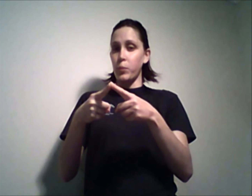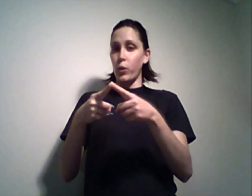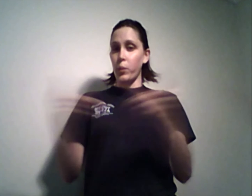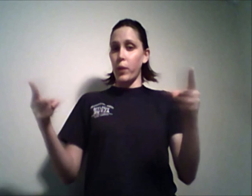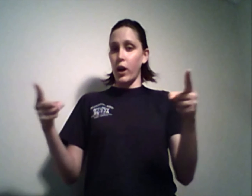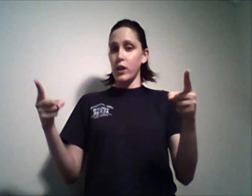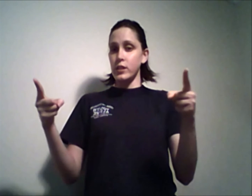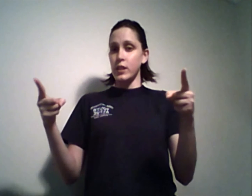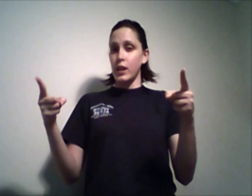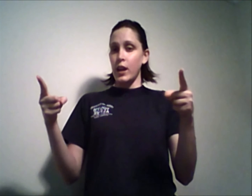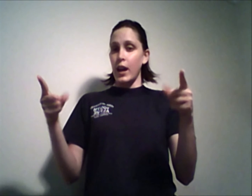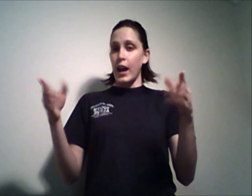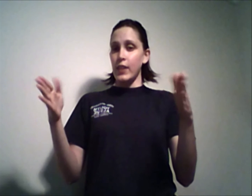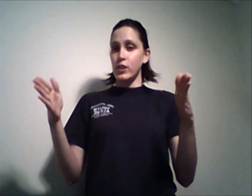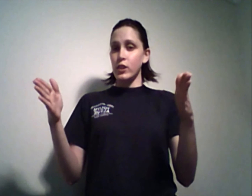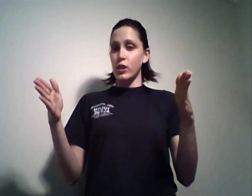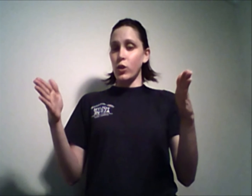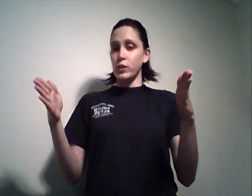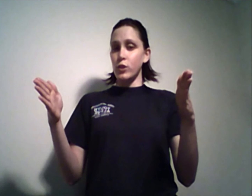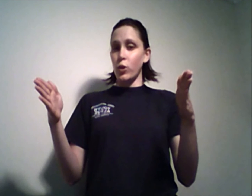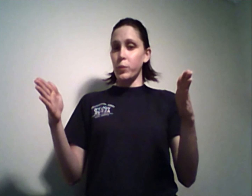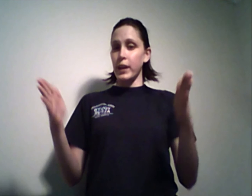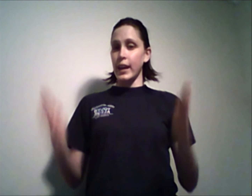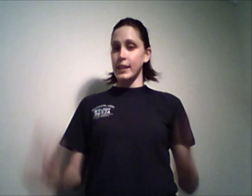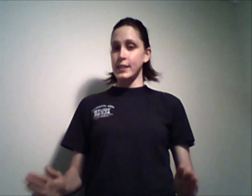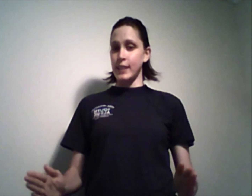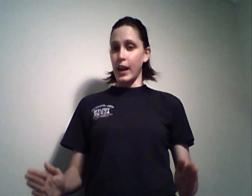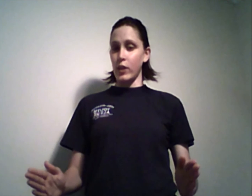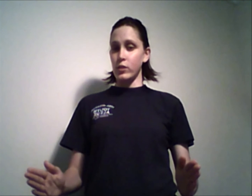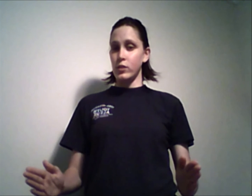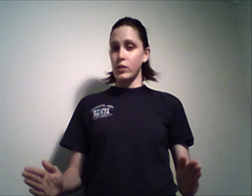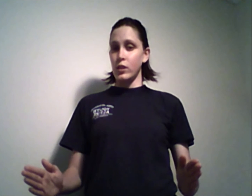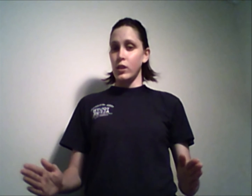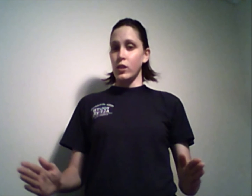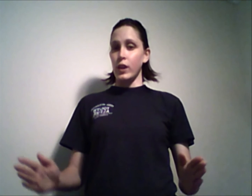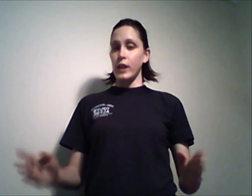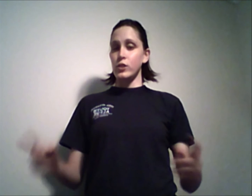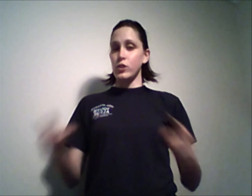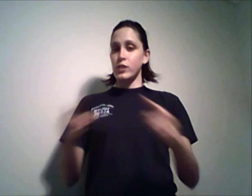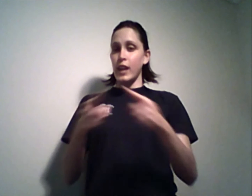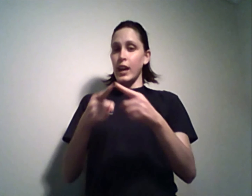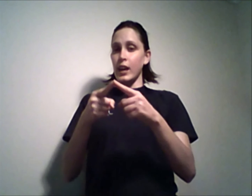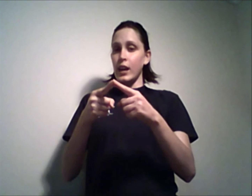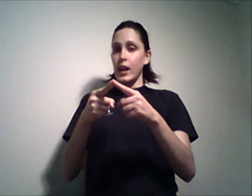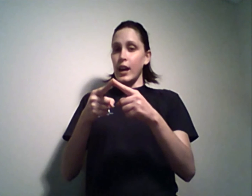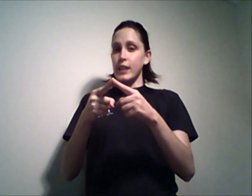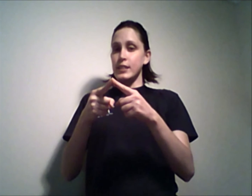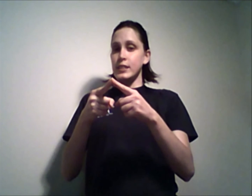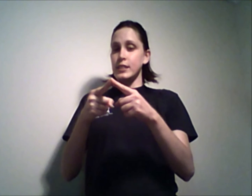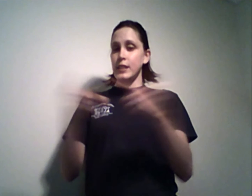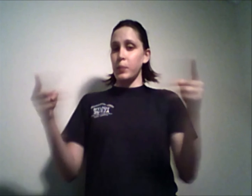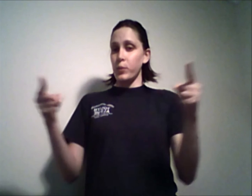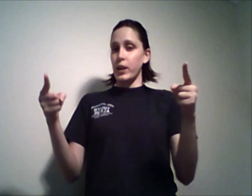pull apart. And then you're going to go into open hands down. Okay, so you're saying a